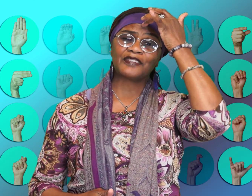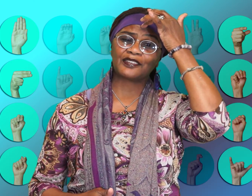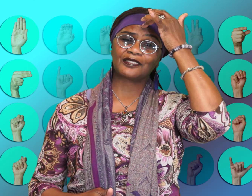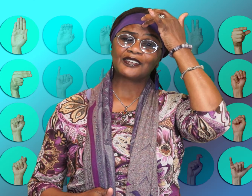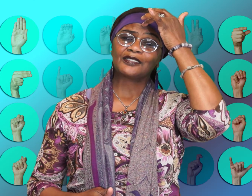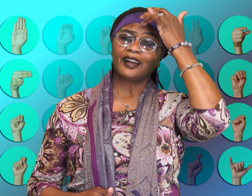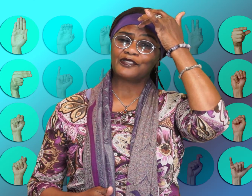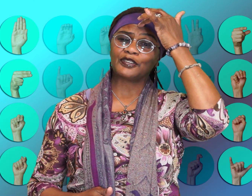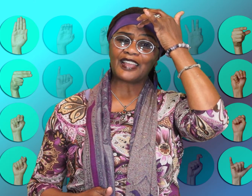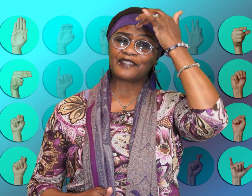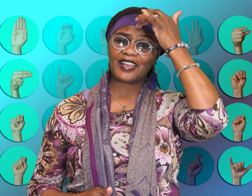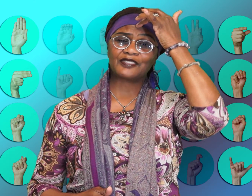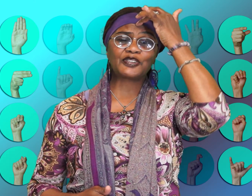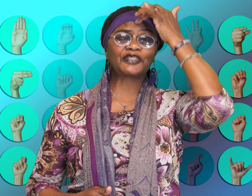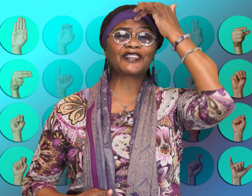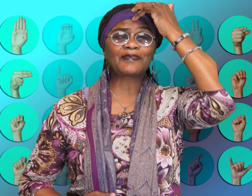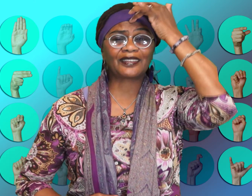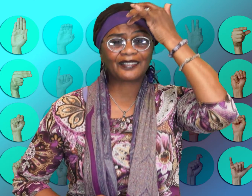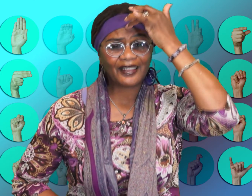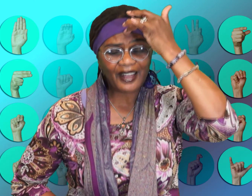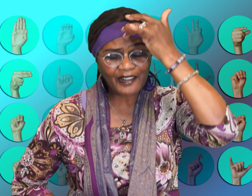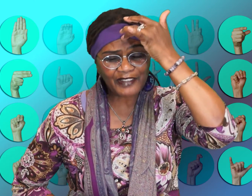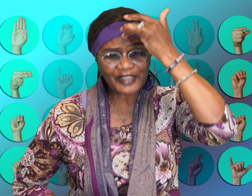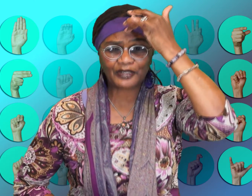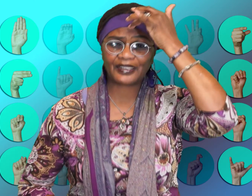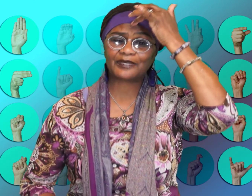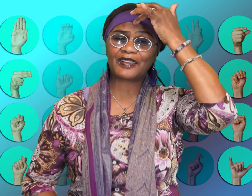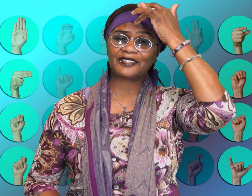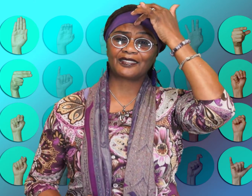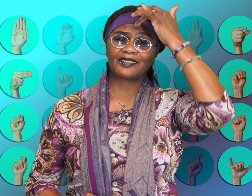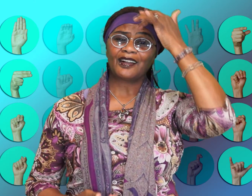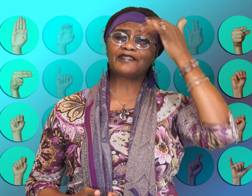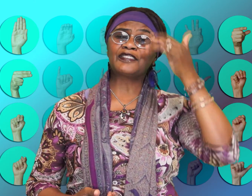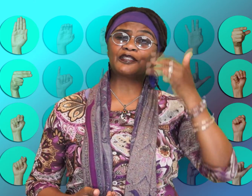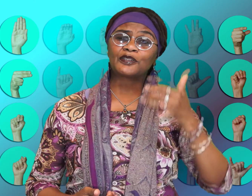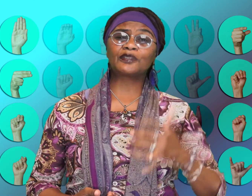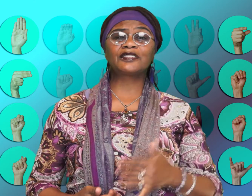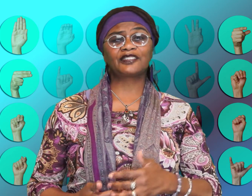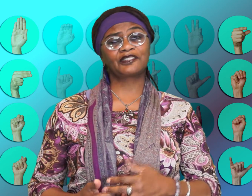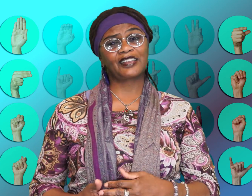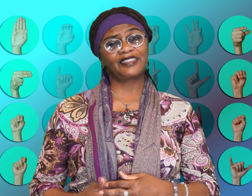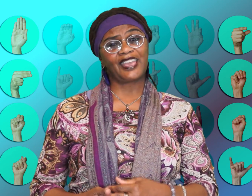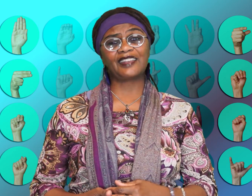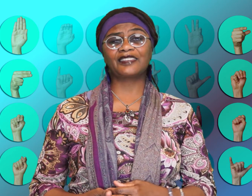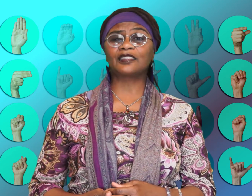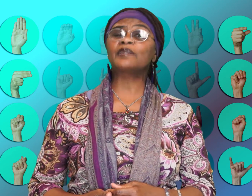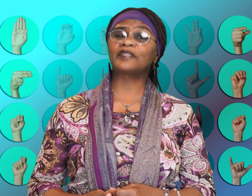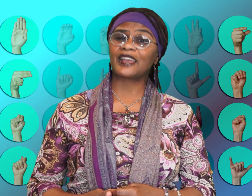finger of your left hand to your stomach. A facial expression of physical distress aids in empathizing